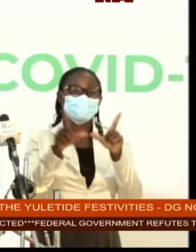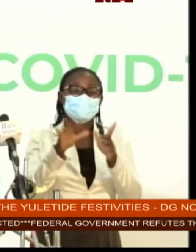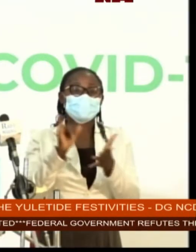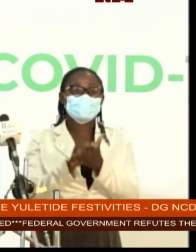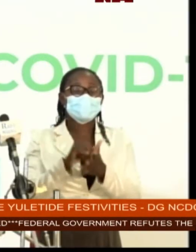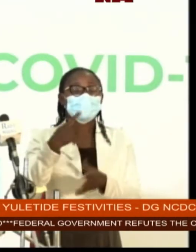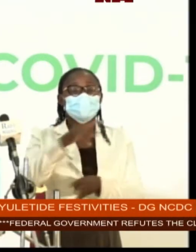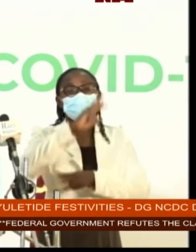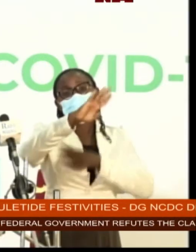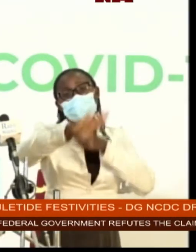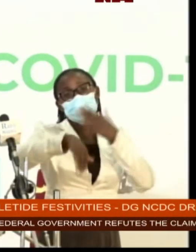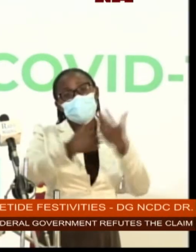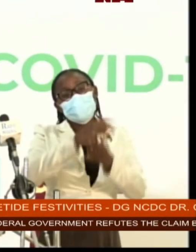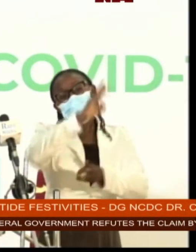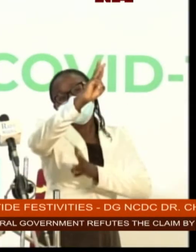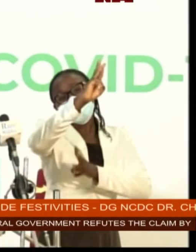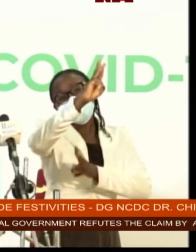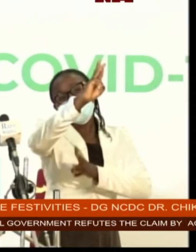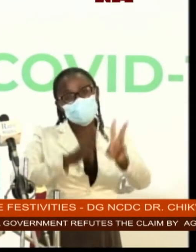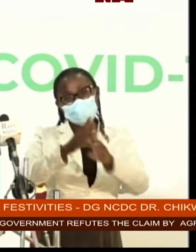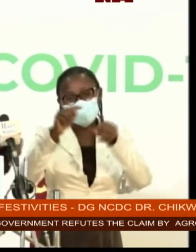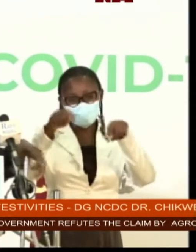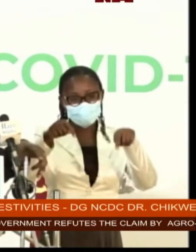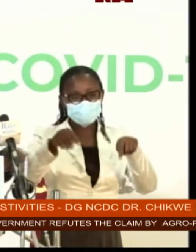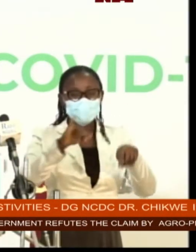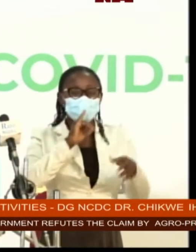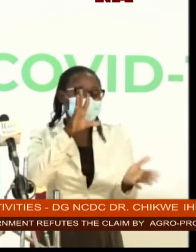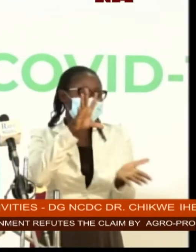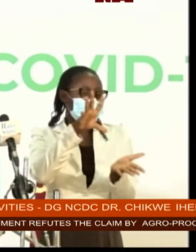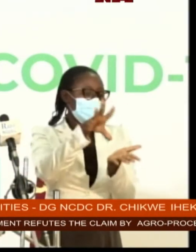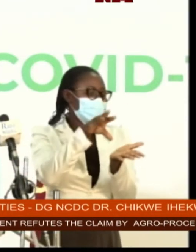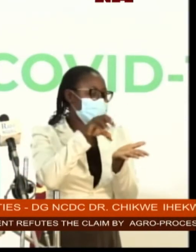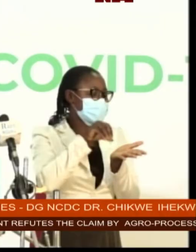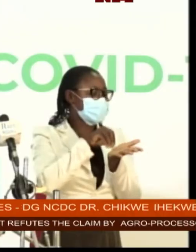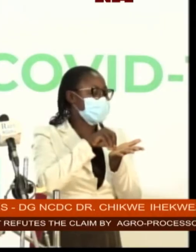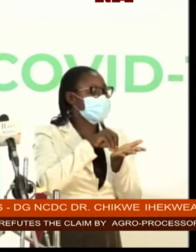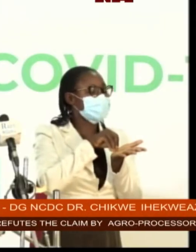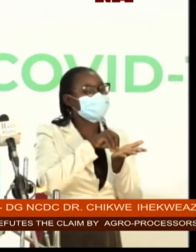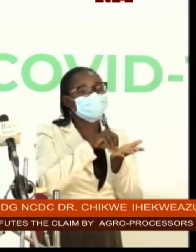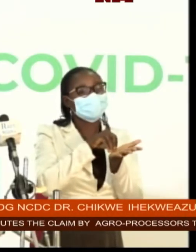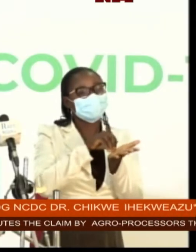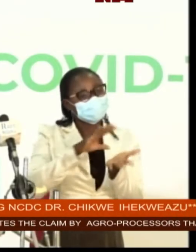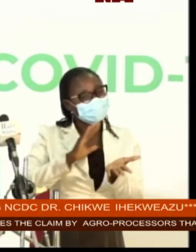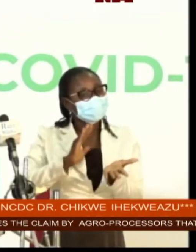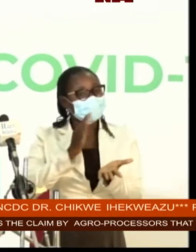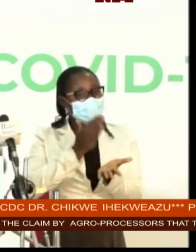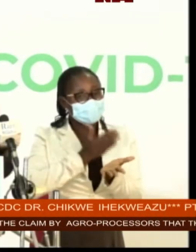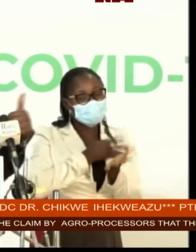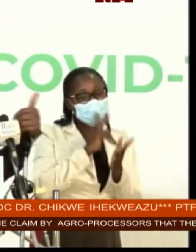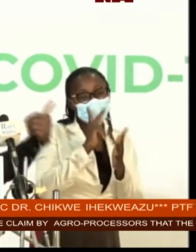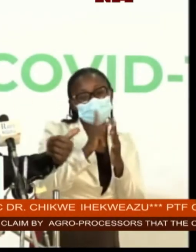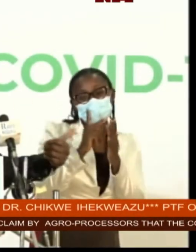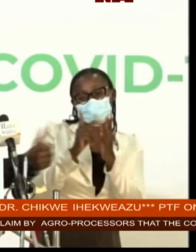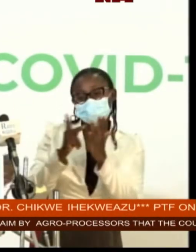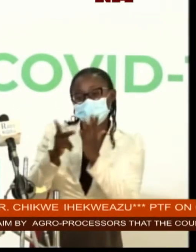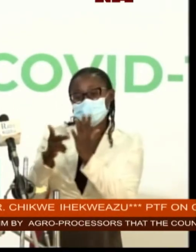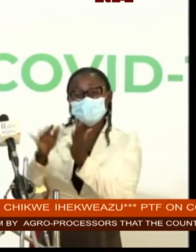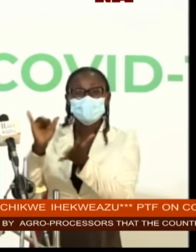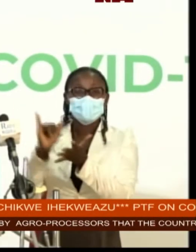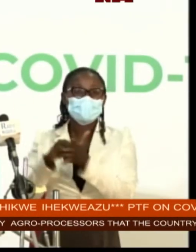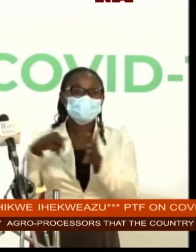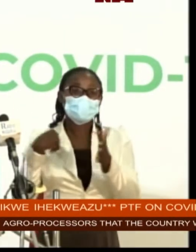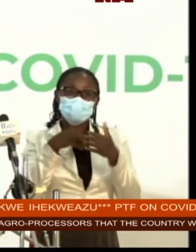the entire world today is copying our protocols that we had in